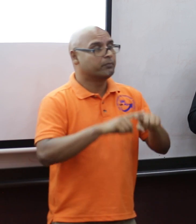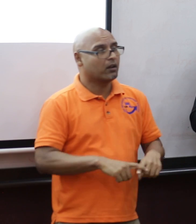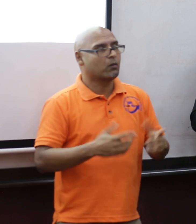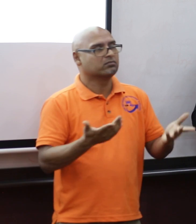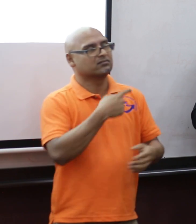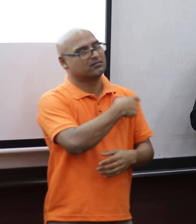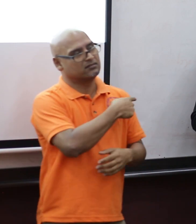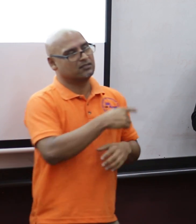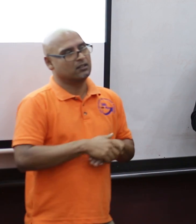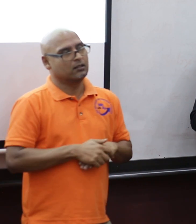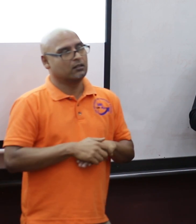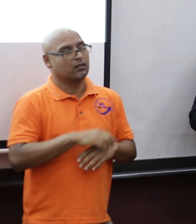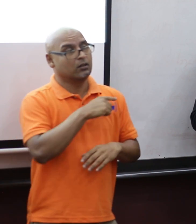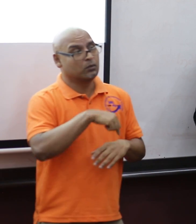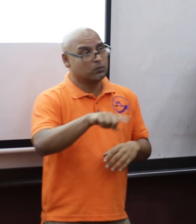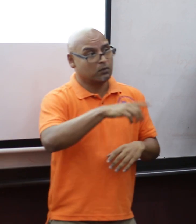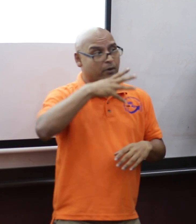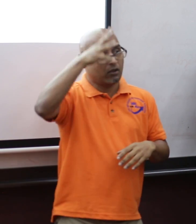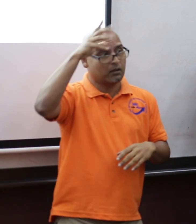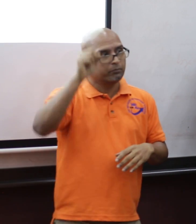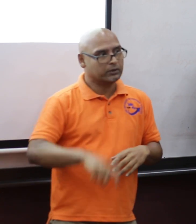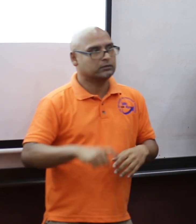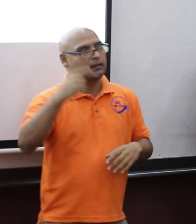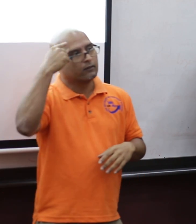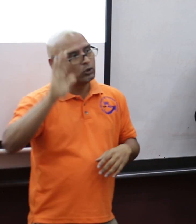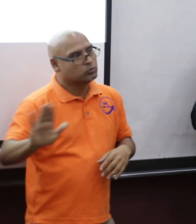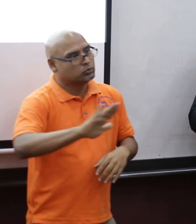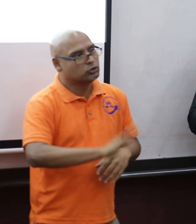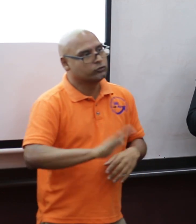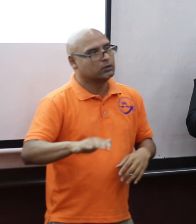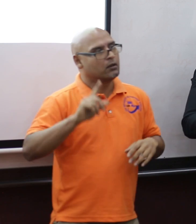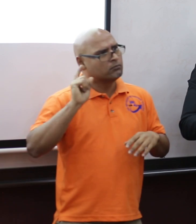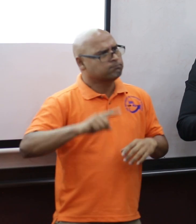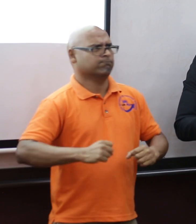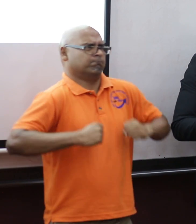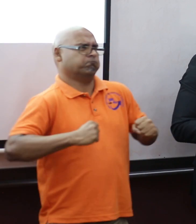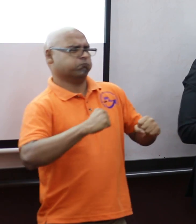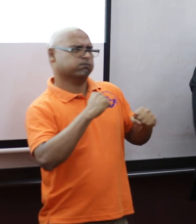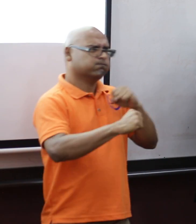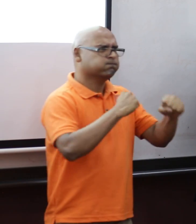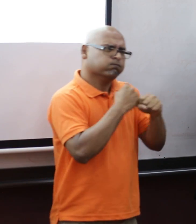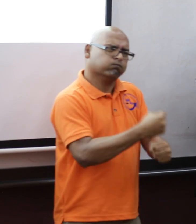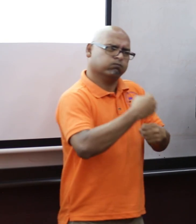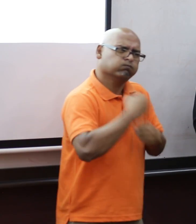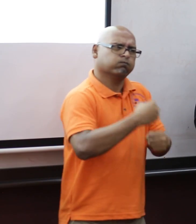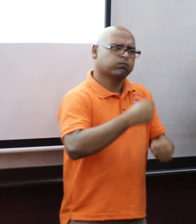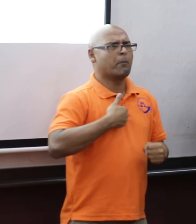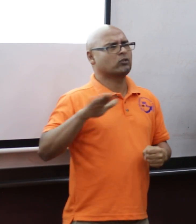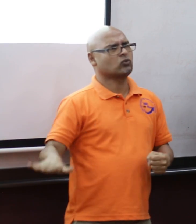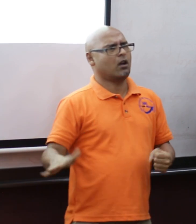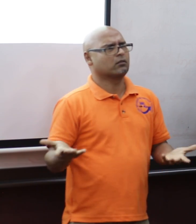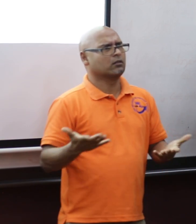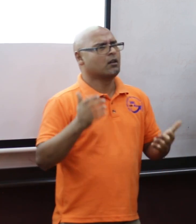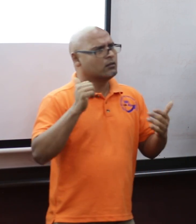I hope you become an advocate. For us to look at different ways how we could make things inclusive. I heard Sarah